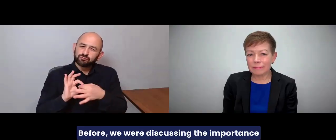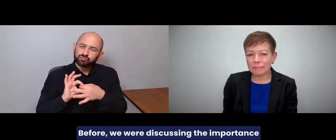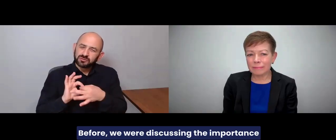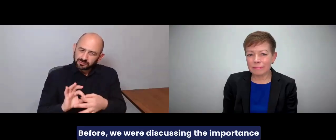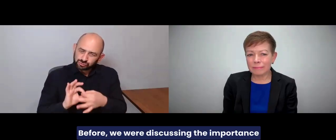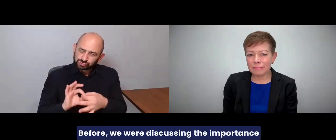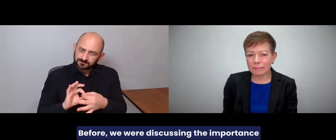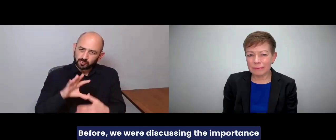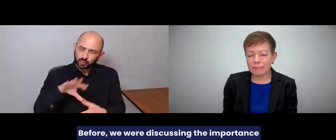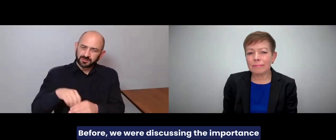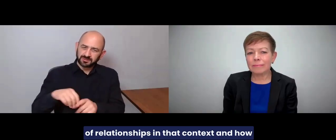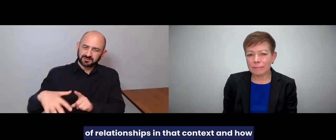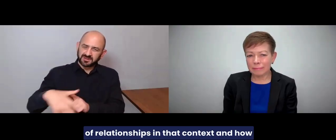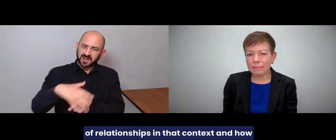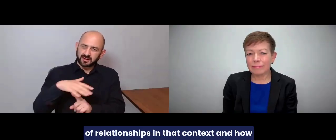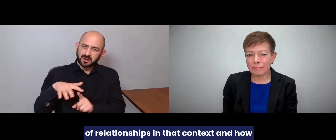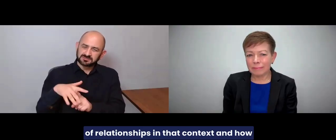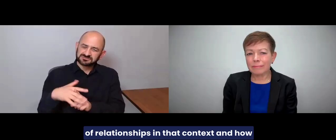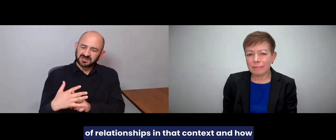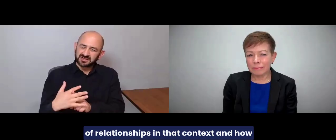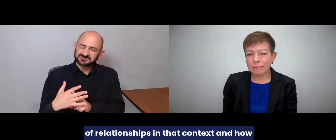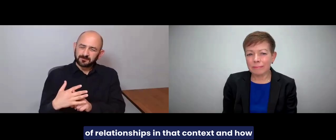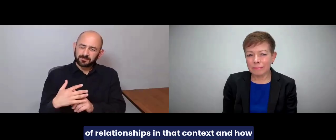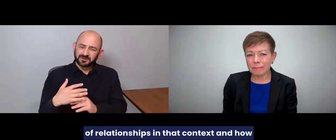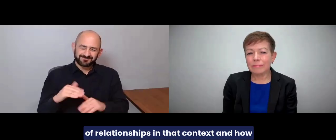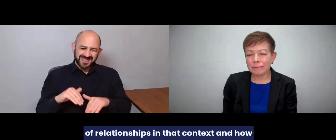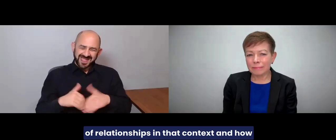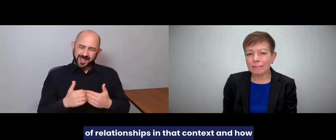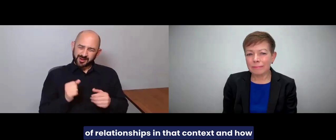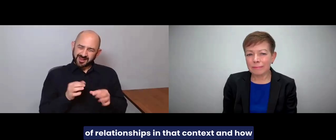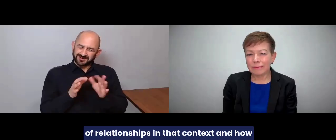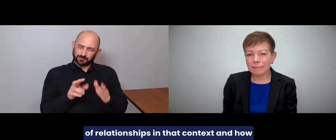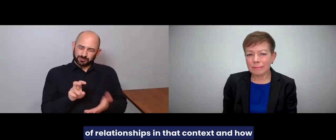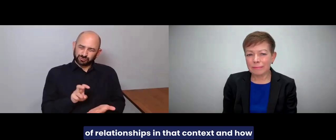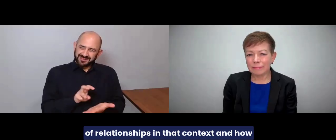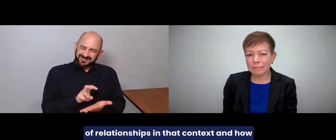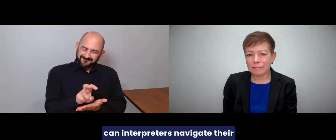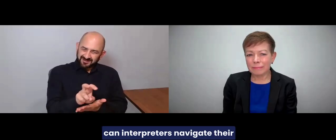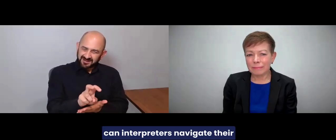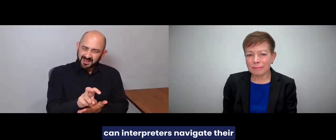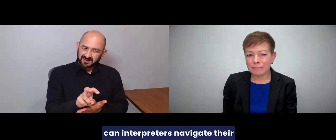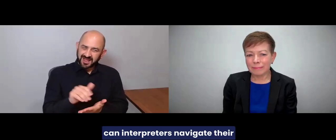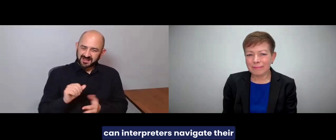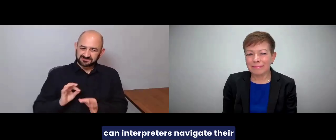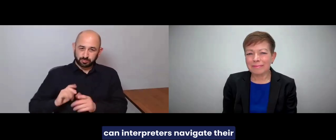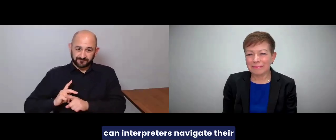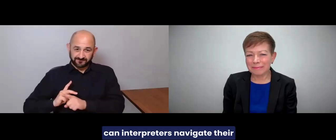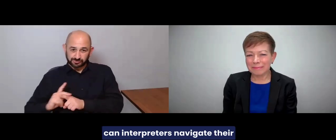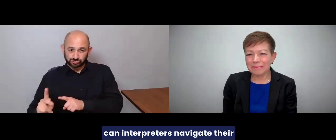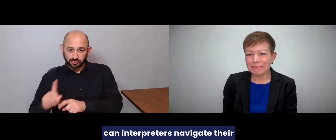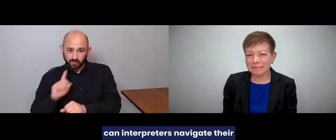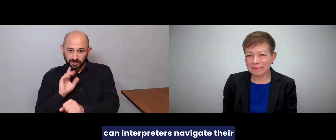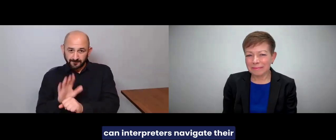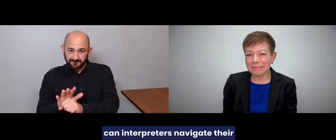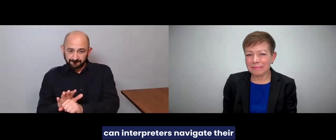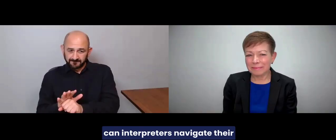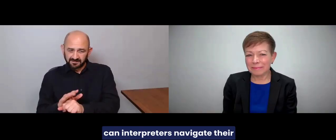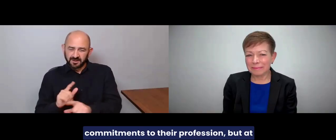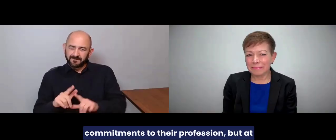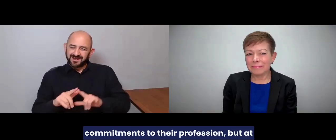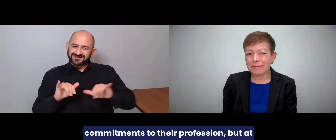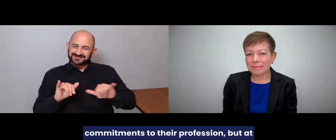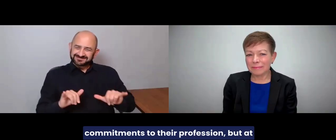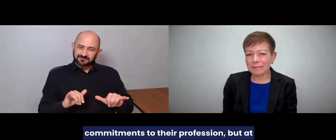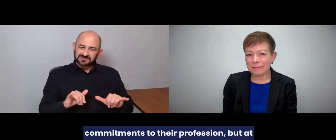we were discussing the importance of relationships in that context, and how can interpreters navigate